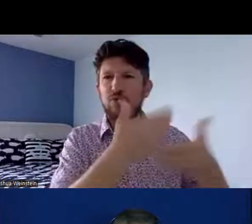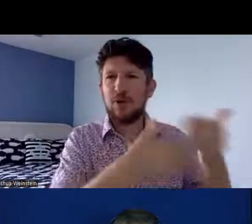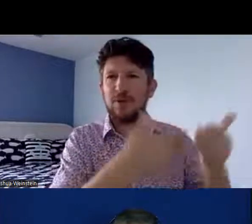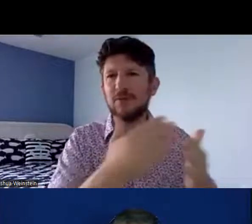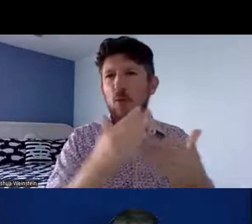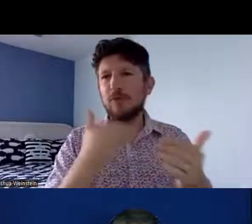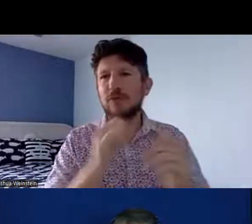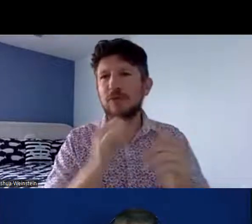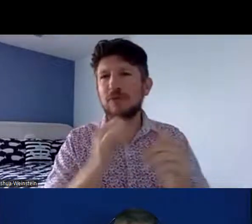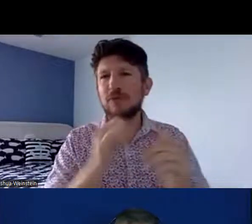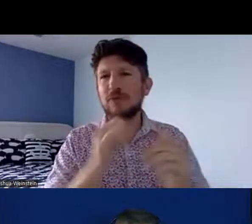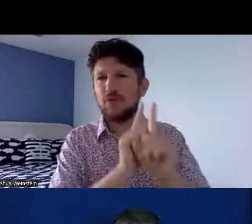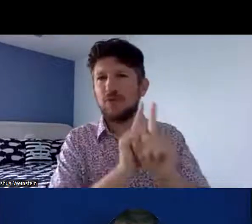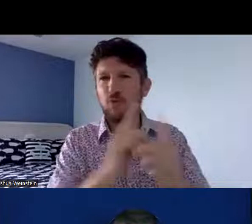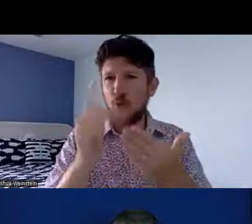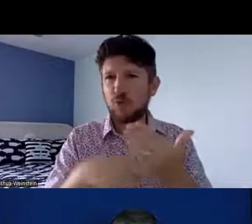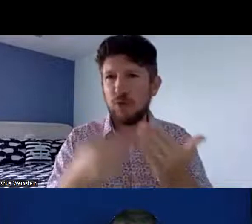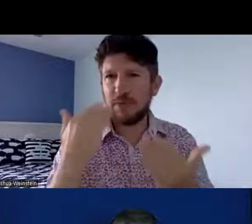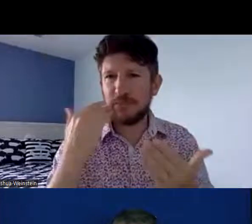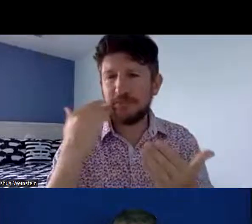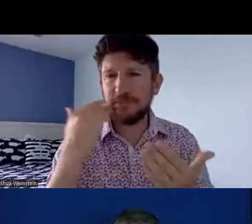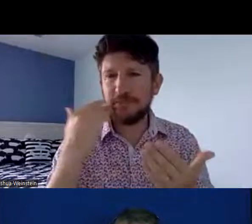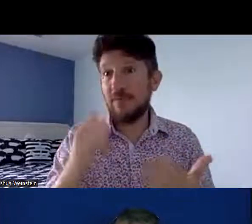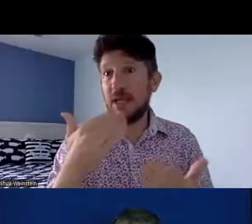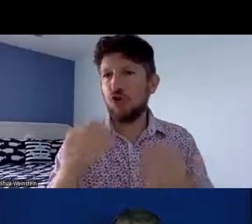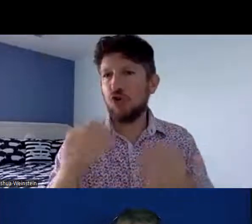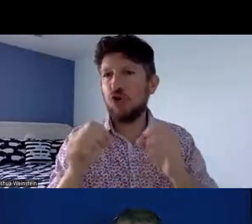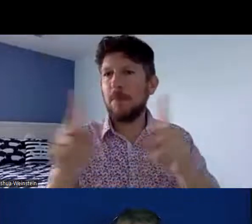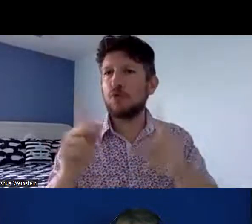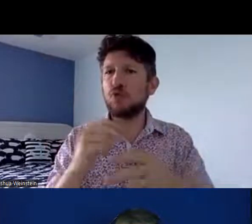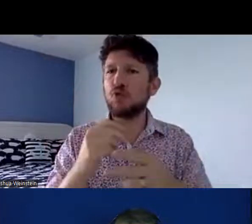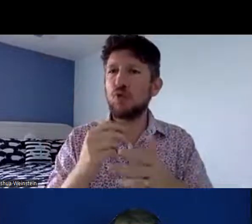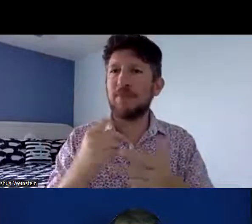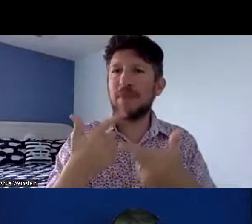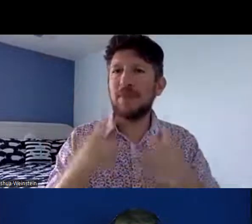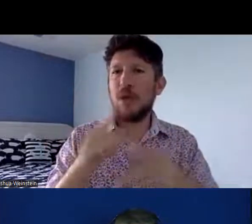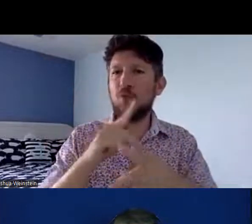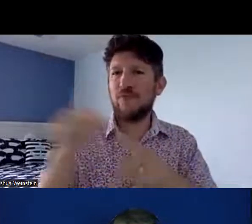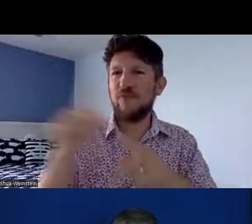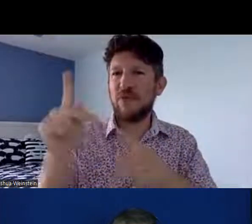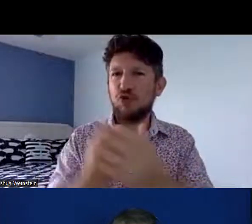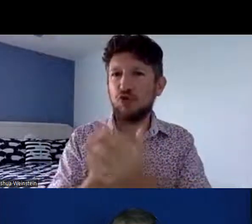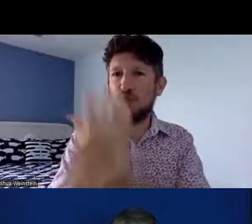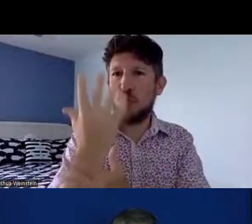so that we can feel more confident as we go through the evaluation process. It's kind of more like a mentorship.